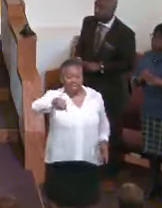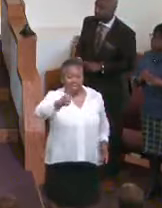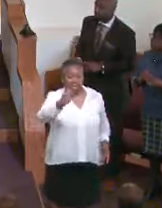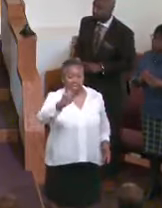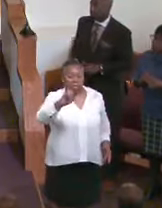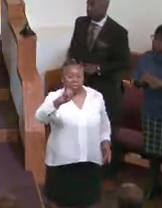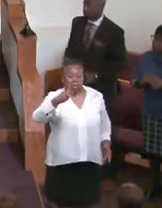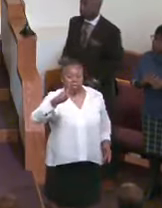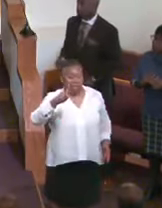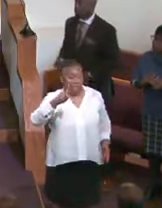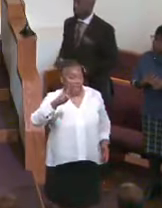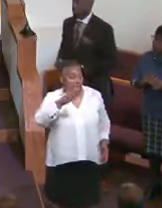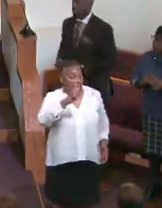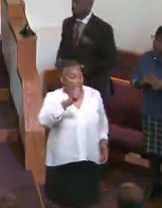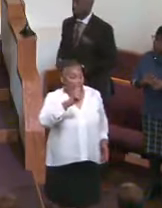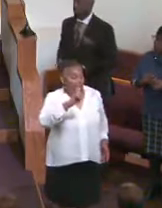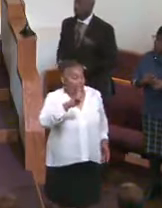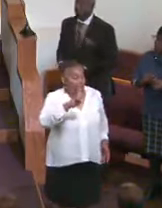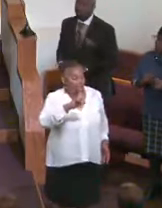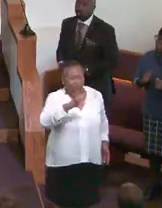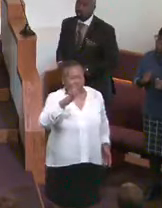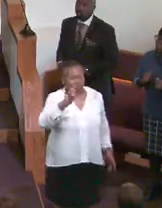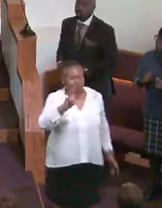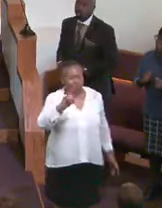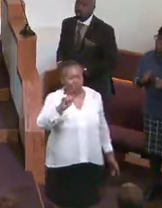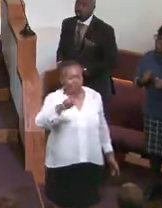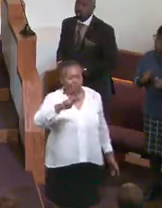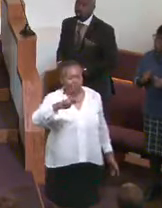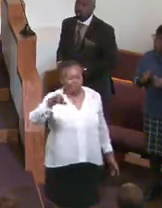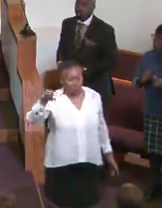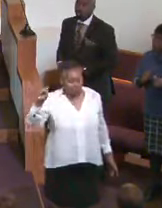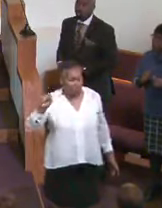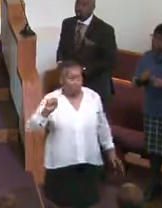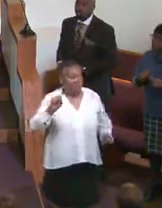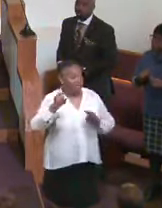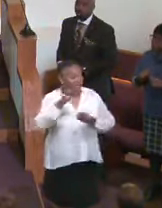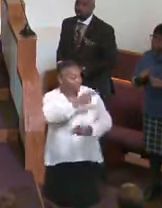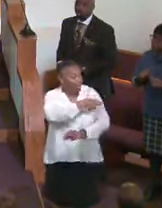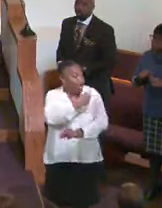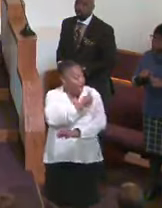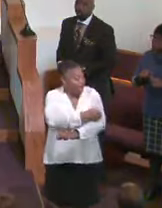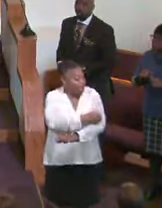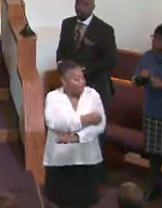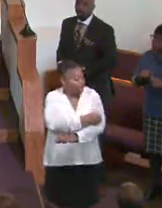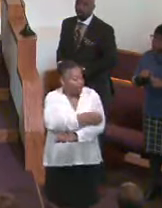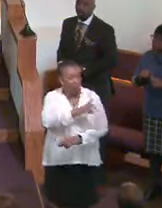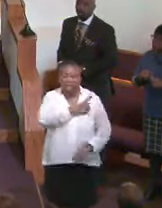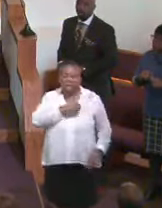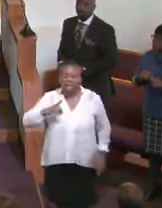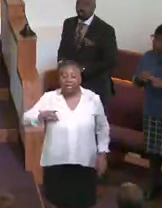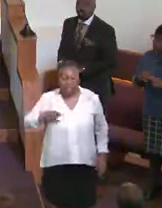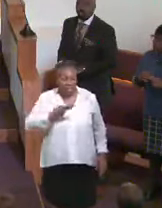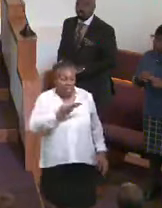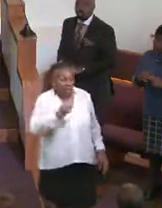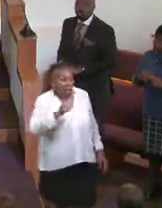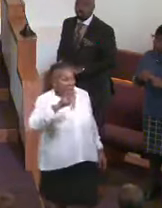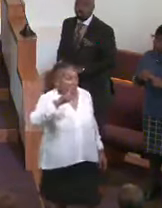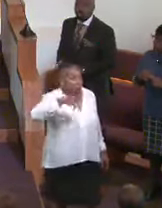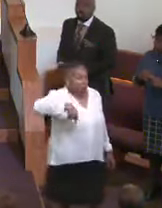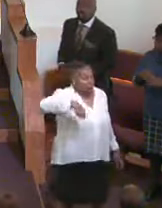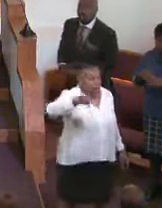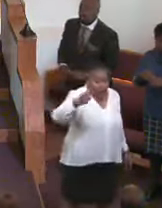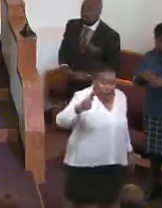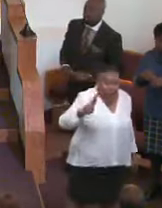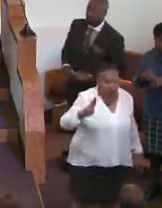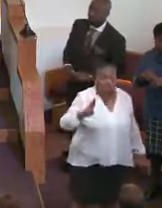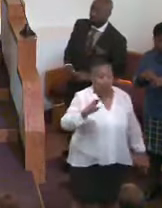well. So we're asking special prayer for that family. Deacon Harper was also in the hospital all week,